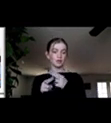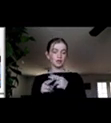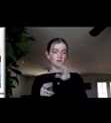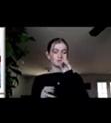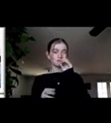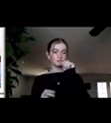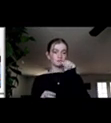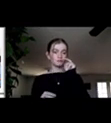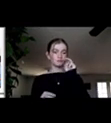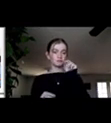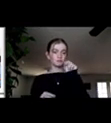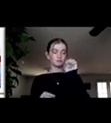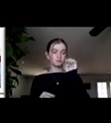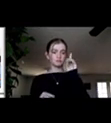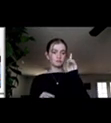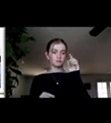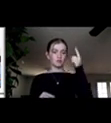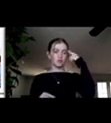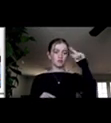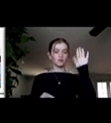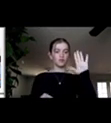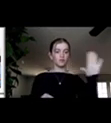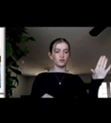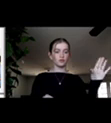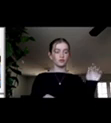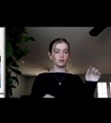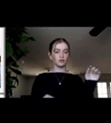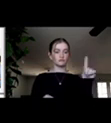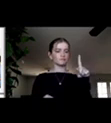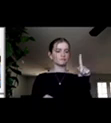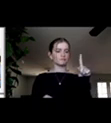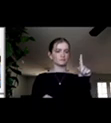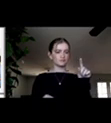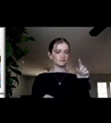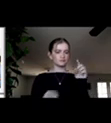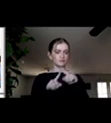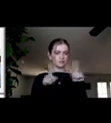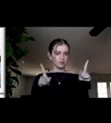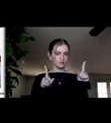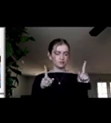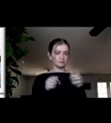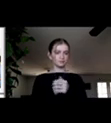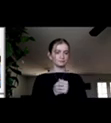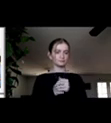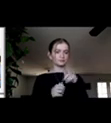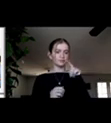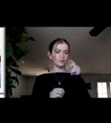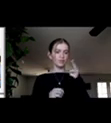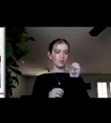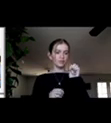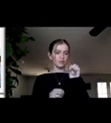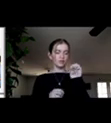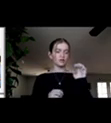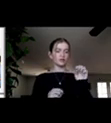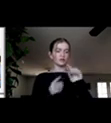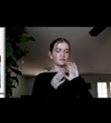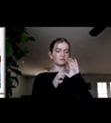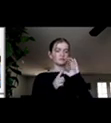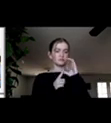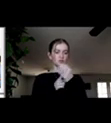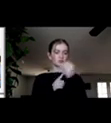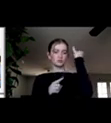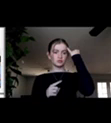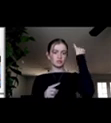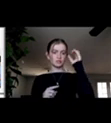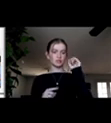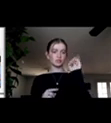In the book entitled Damned for Their Difference, The Cultural Construction of Deaf People as Disabled,